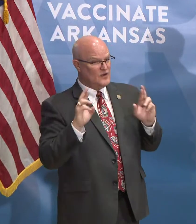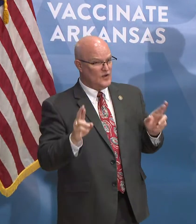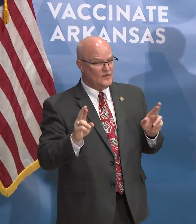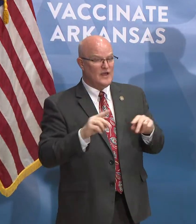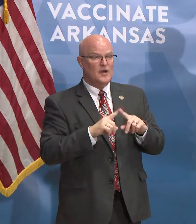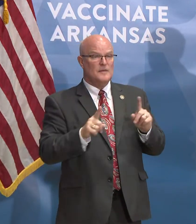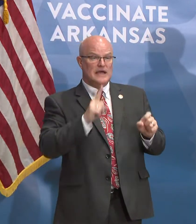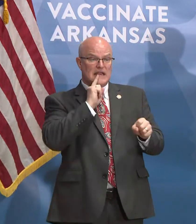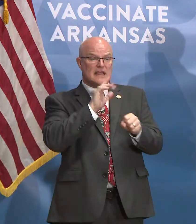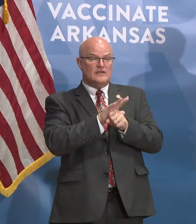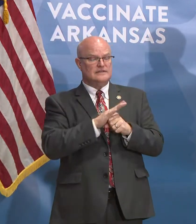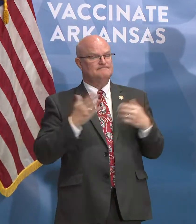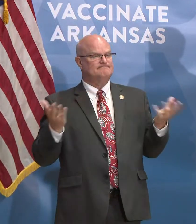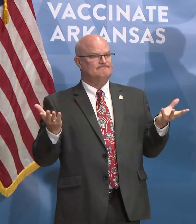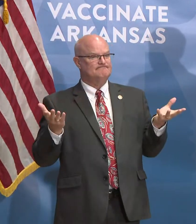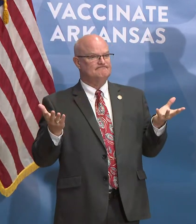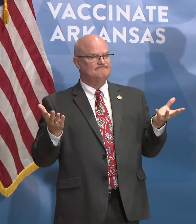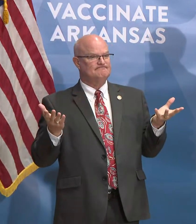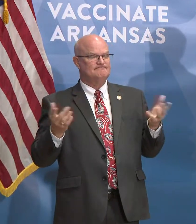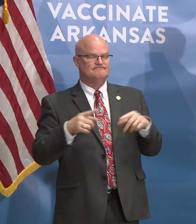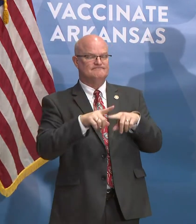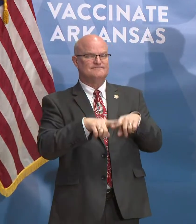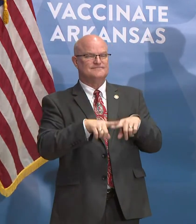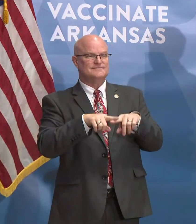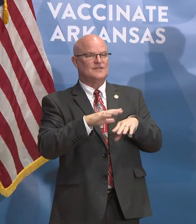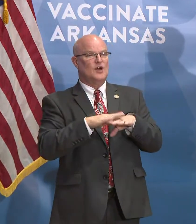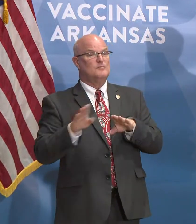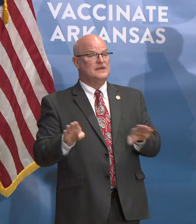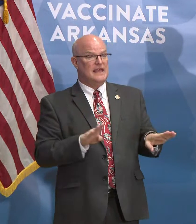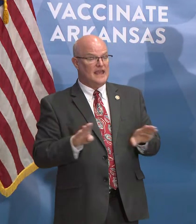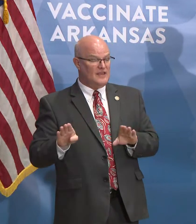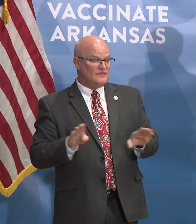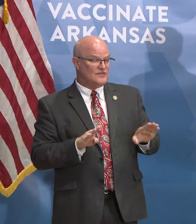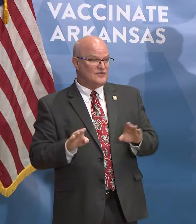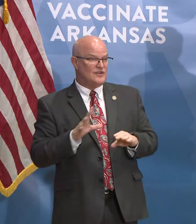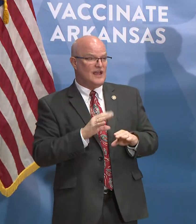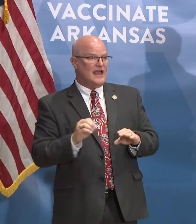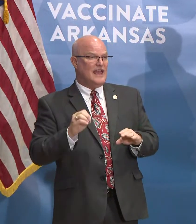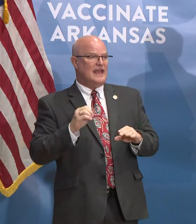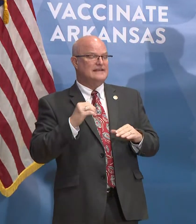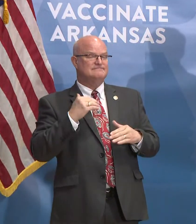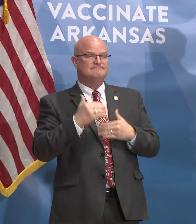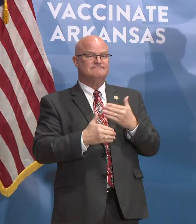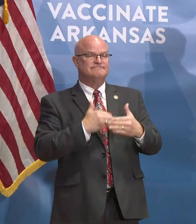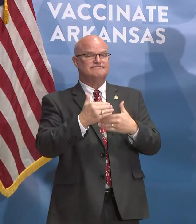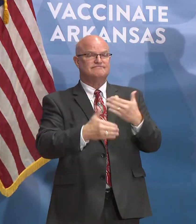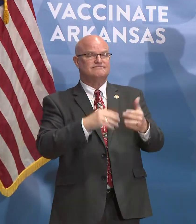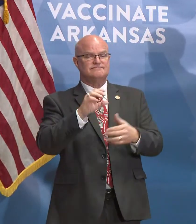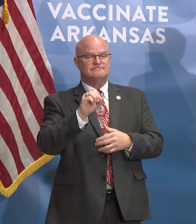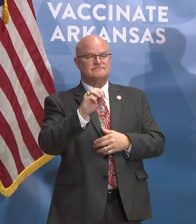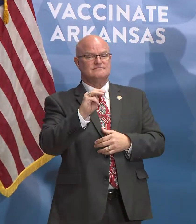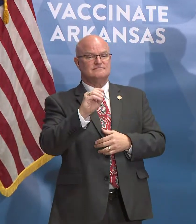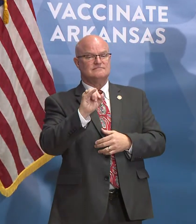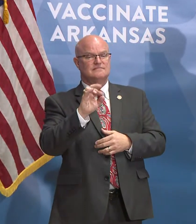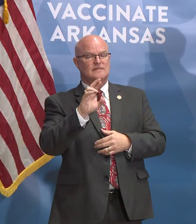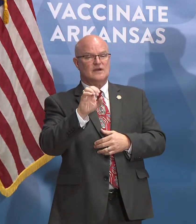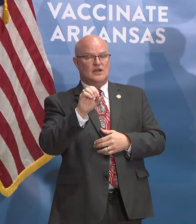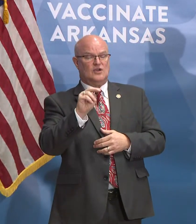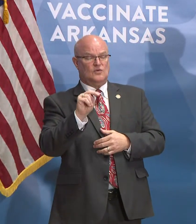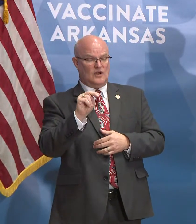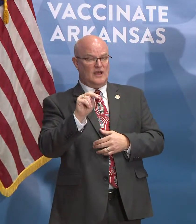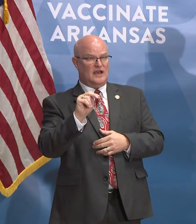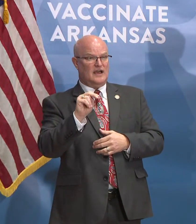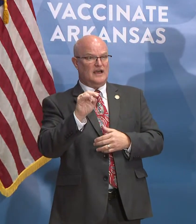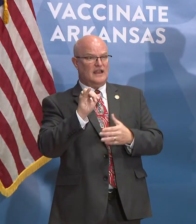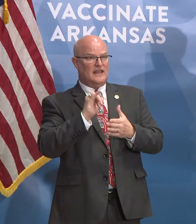but there's no guarantee of that. It all depends upon behavior and the pattern of the Omicron variant that has been